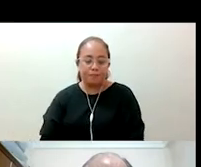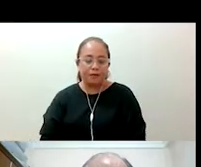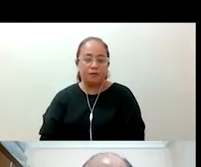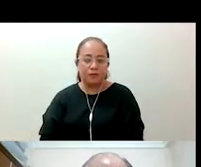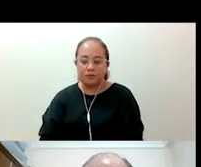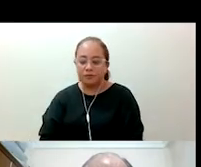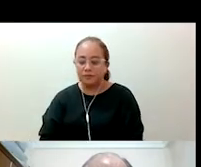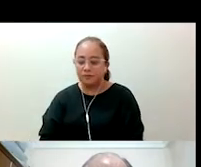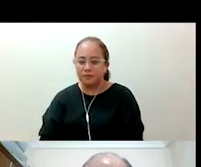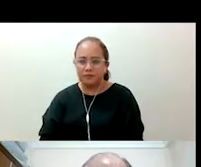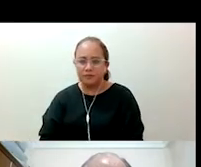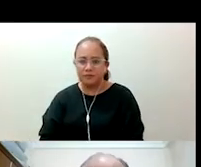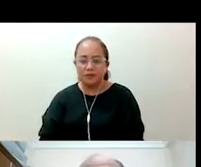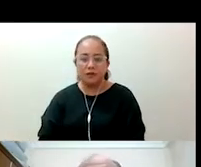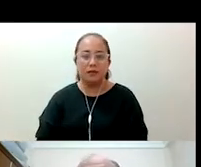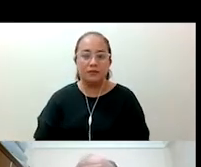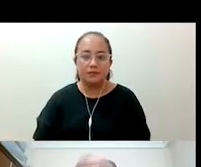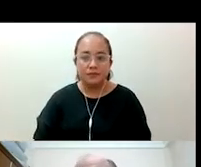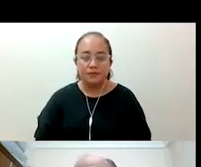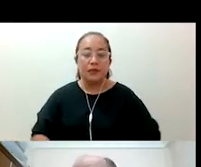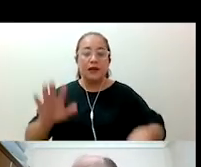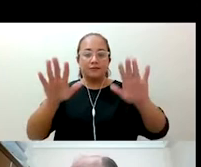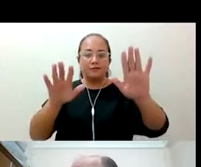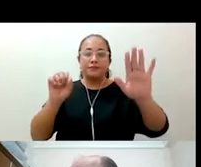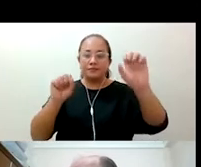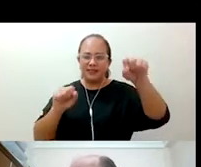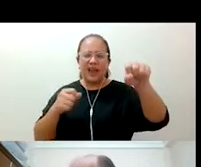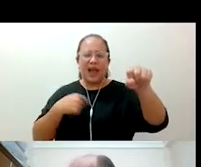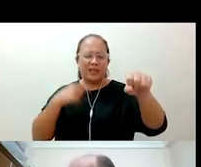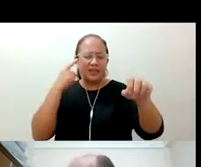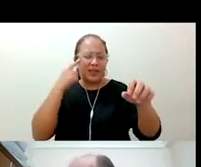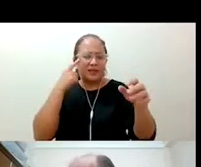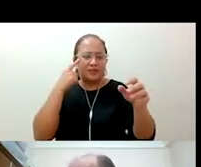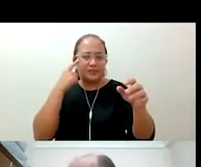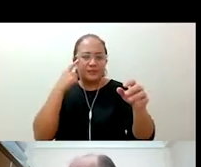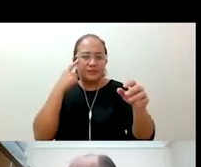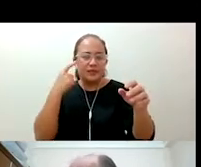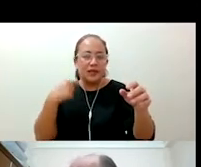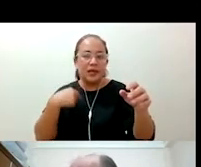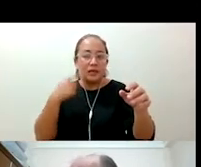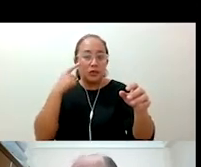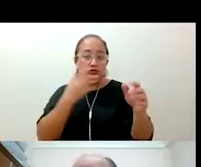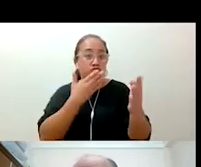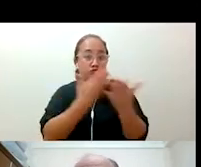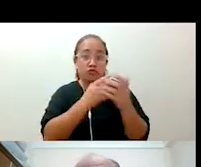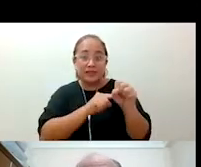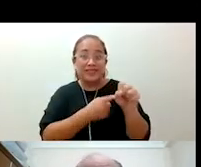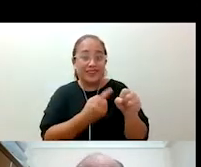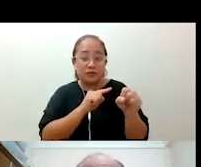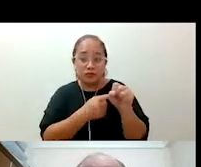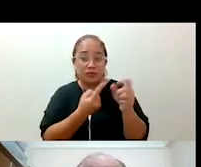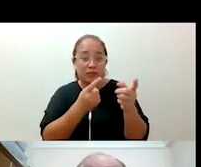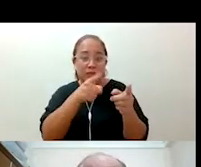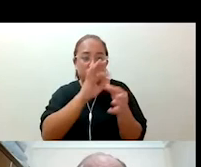Yeah, I mean, I think you can. This is a good beginning and you can refine it.